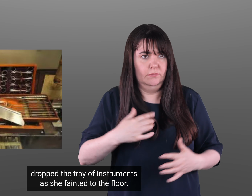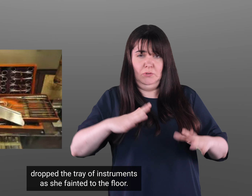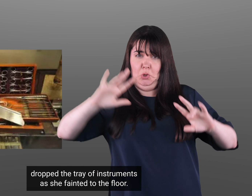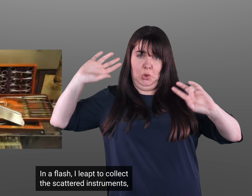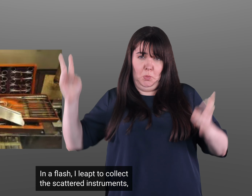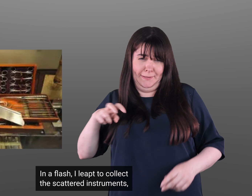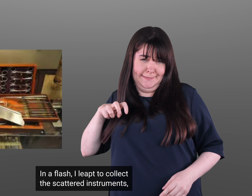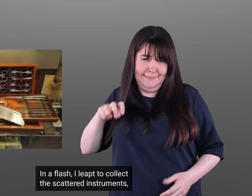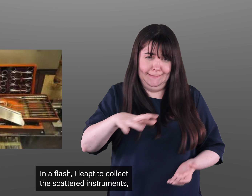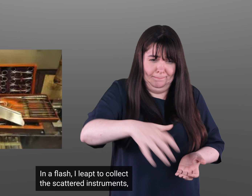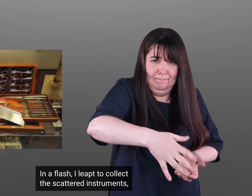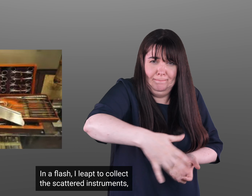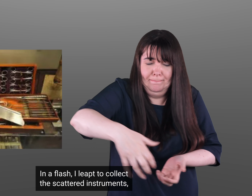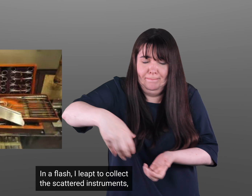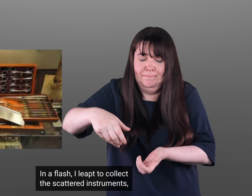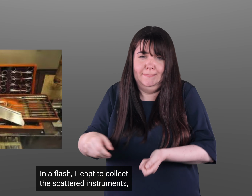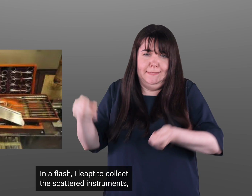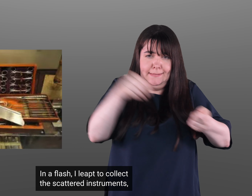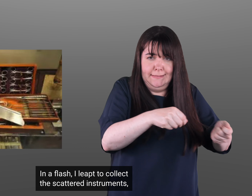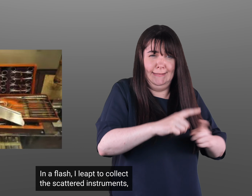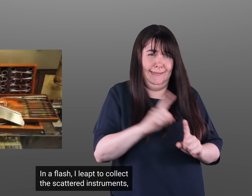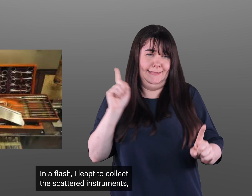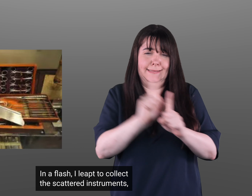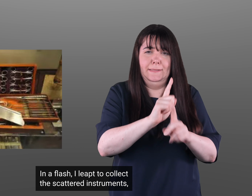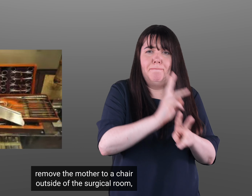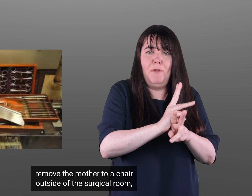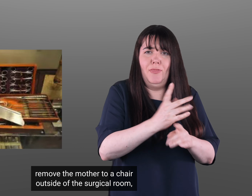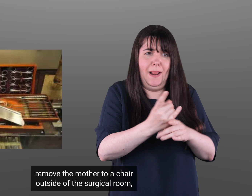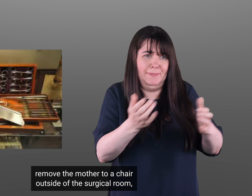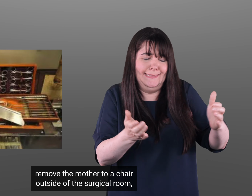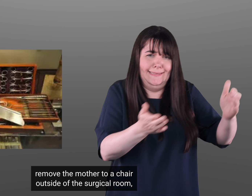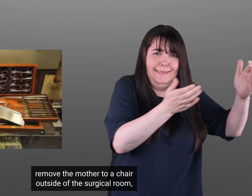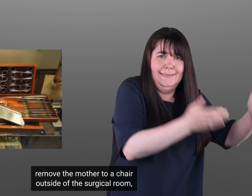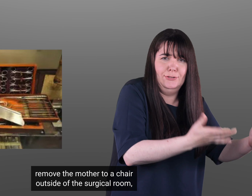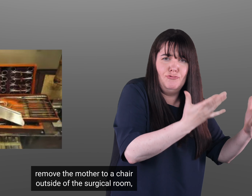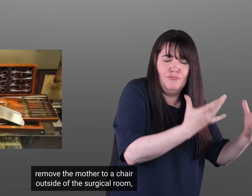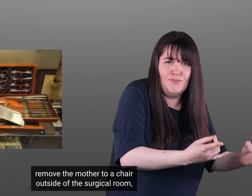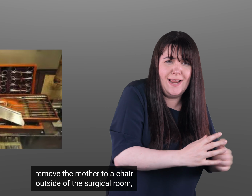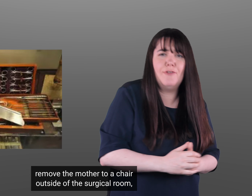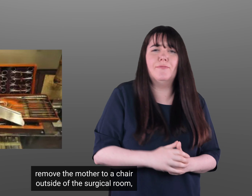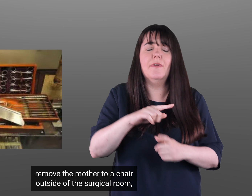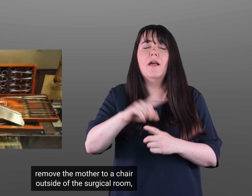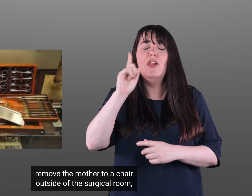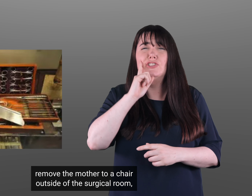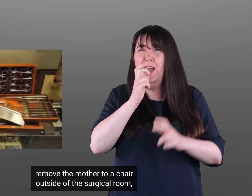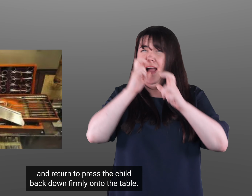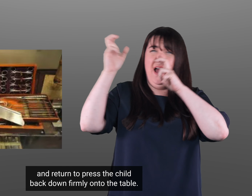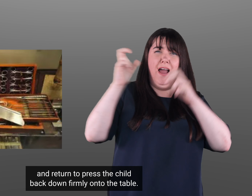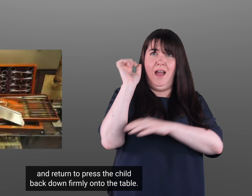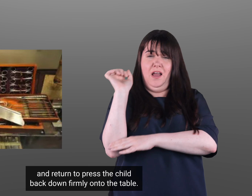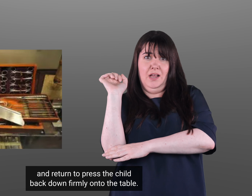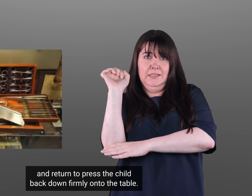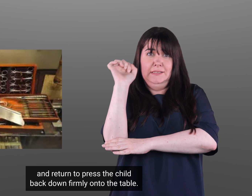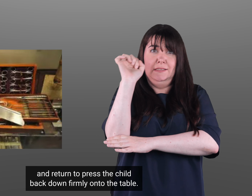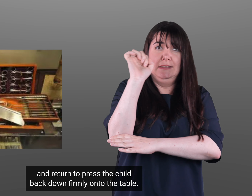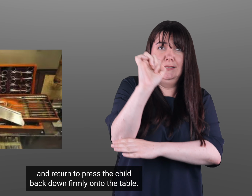In a flash, I leapt to collect the scattered instruments, remove the mother to a chair outside of the surgical room, and returned to press the